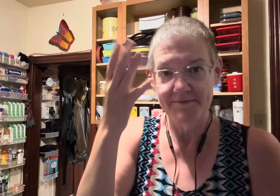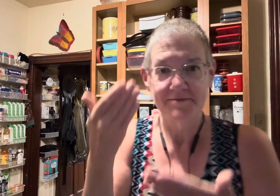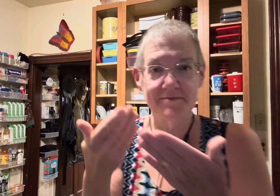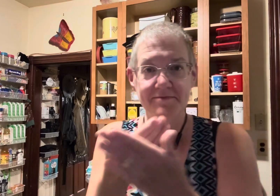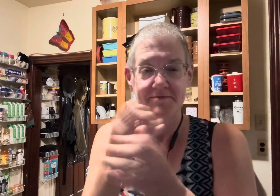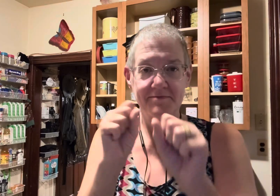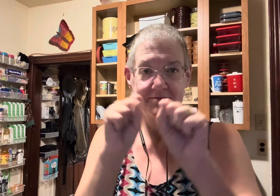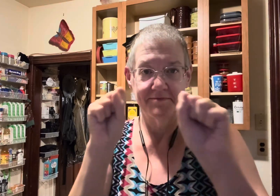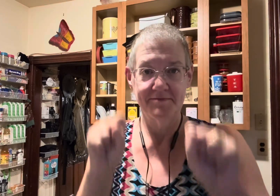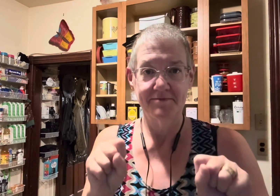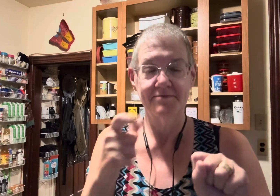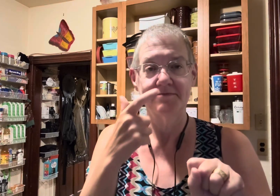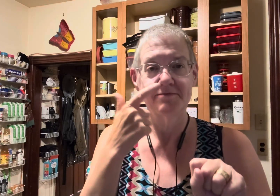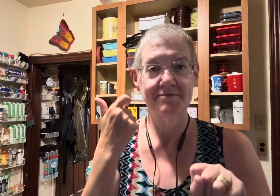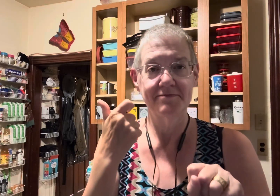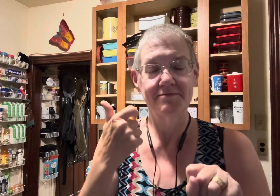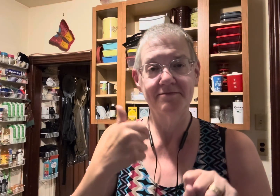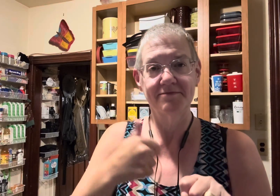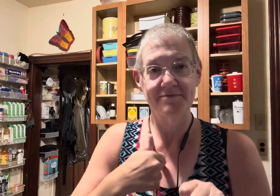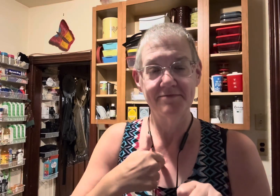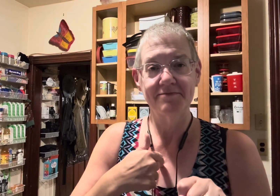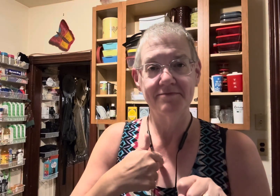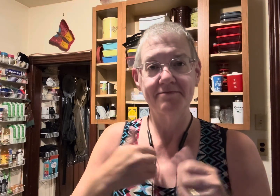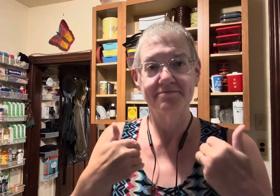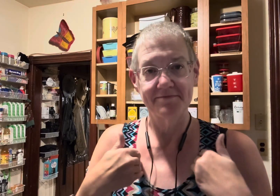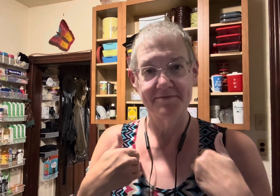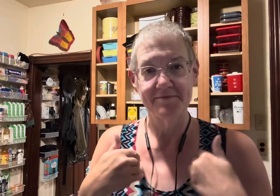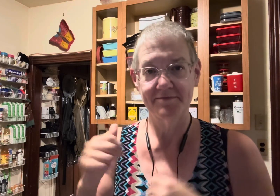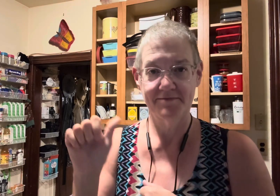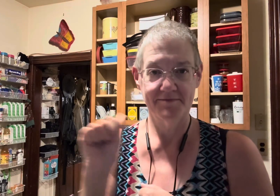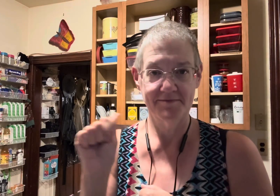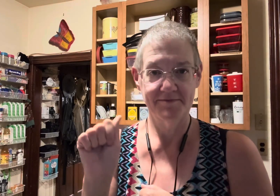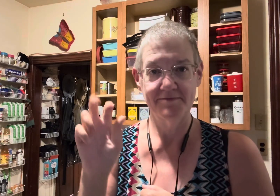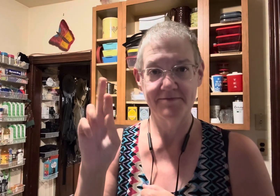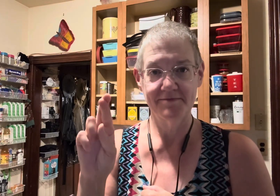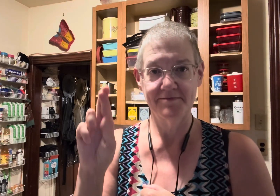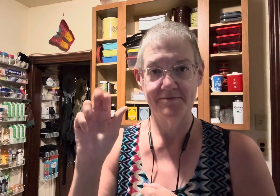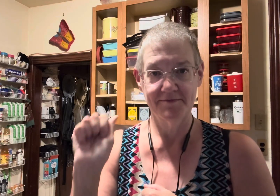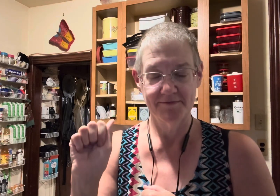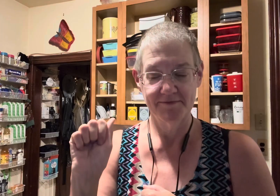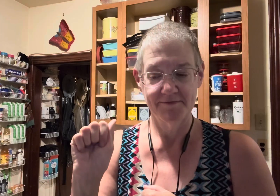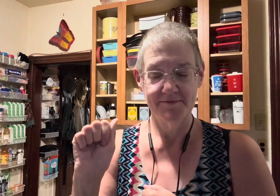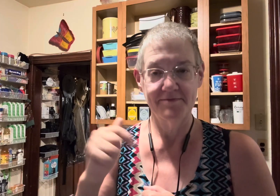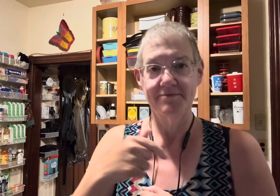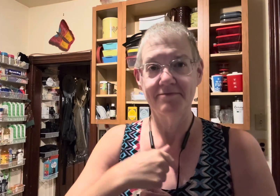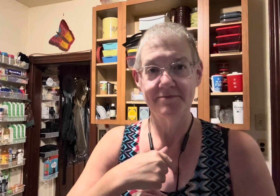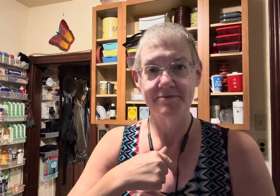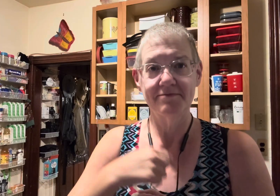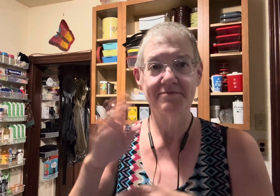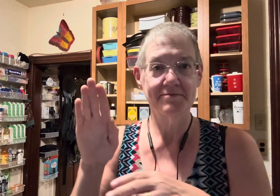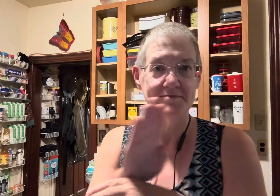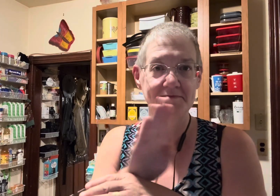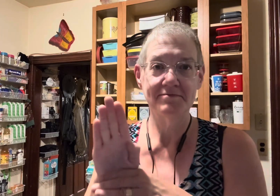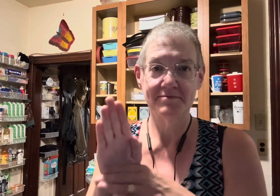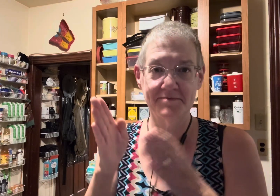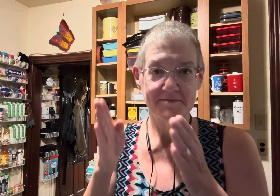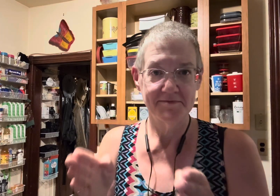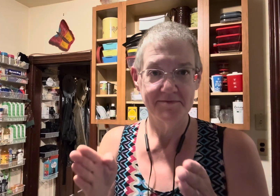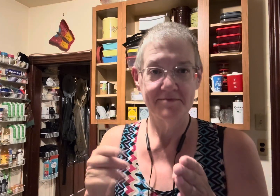So I've come up with a new system. I have rheumatoid arthritis, and I'm a